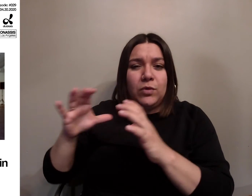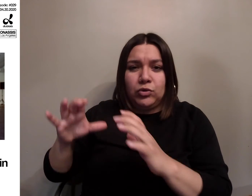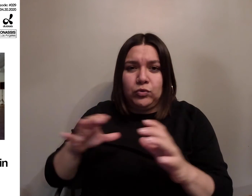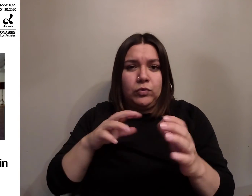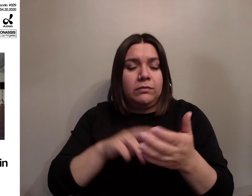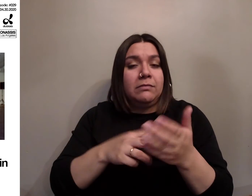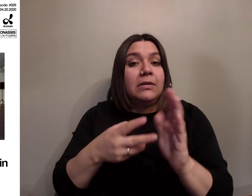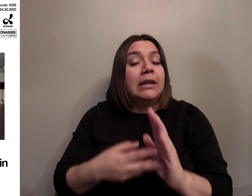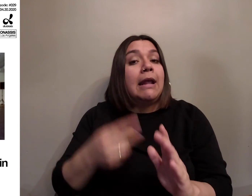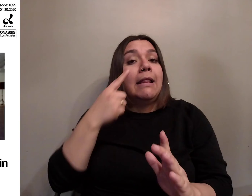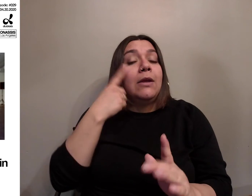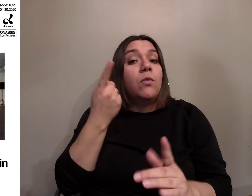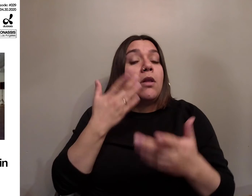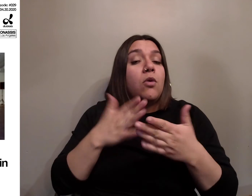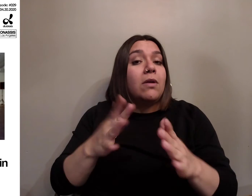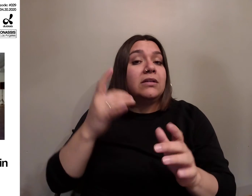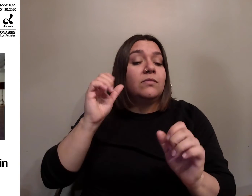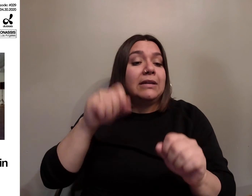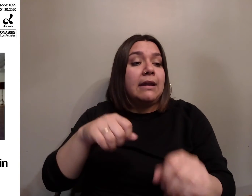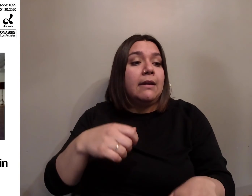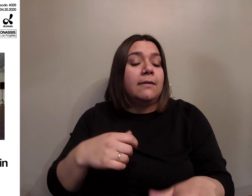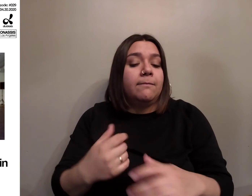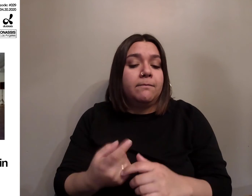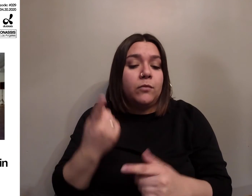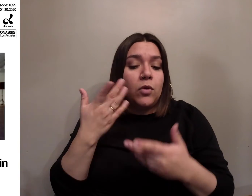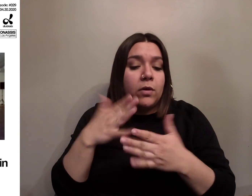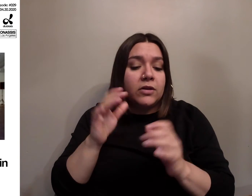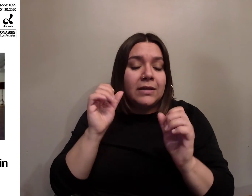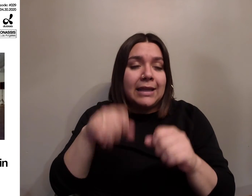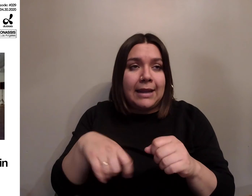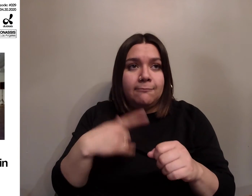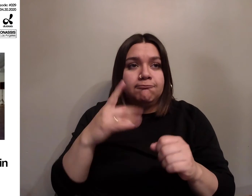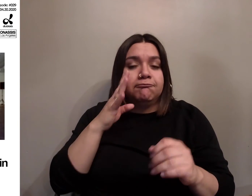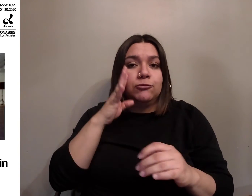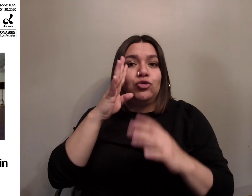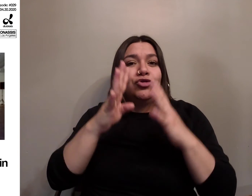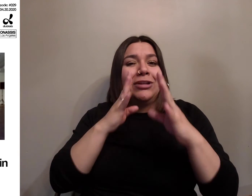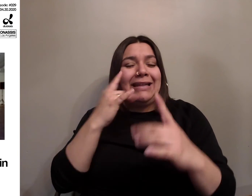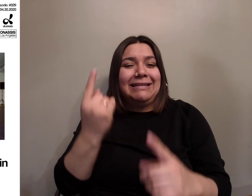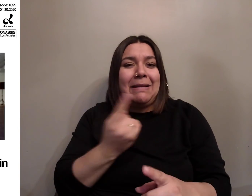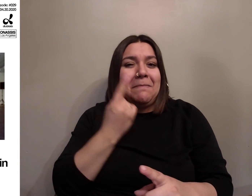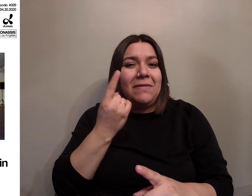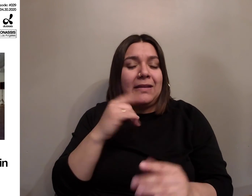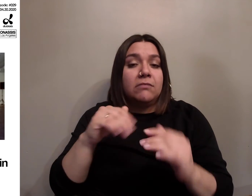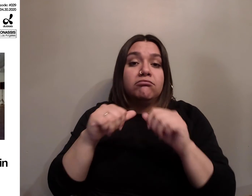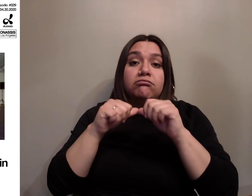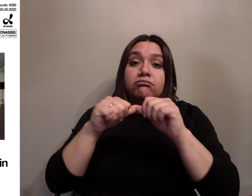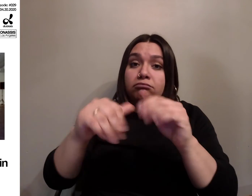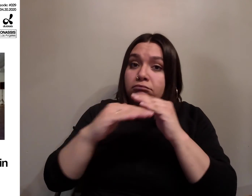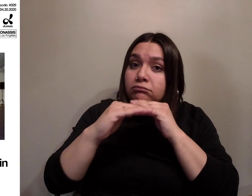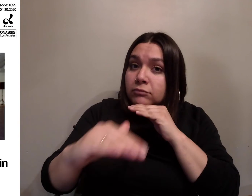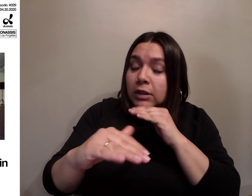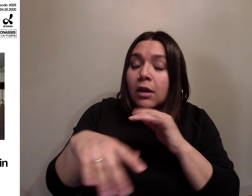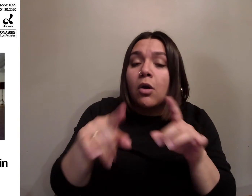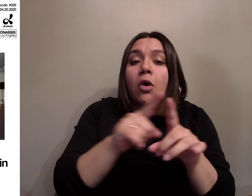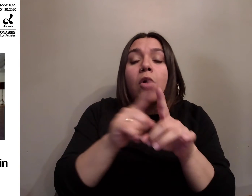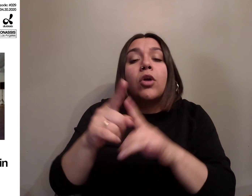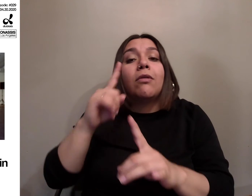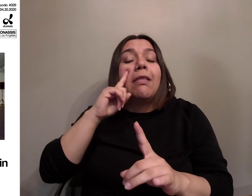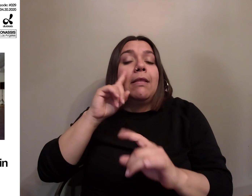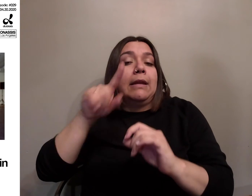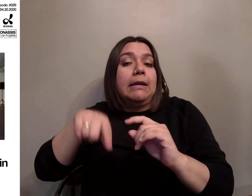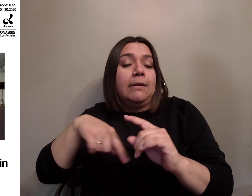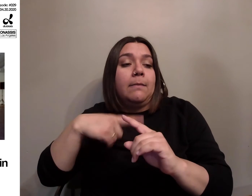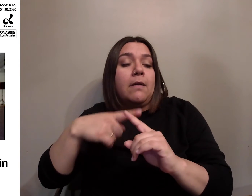it really comes from reading about pleasure activism as well, in the sense where with